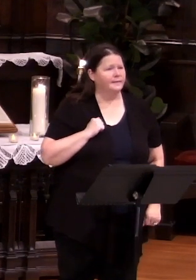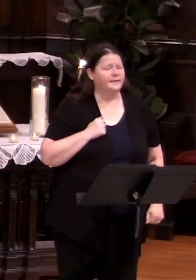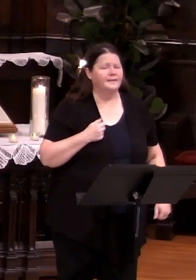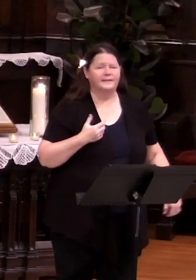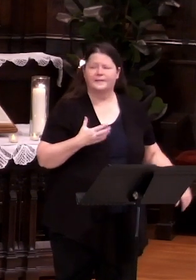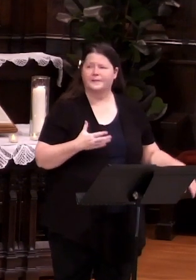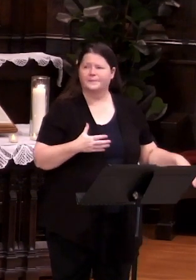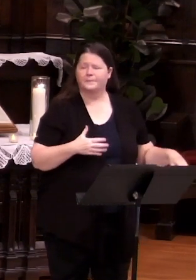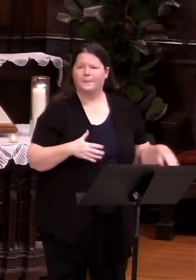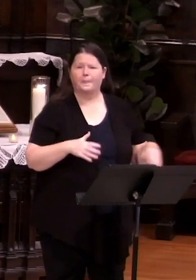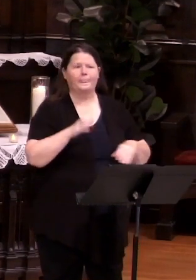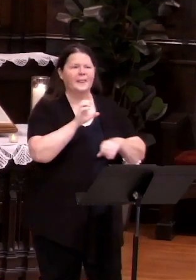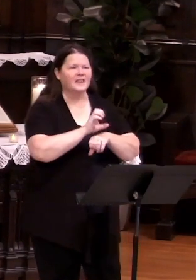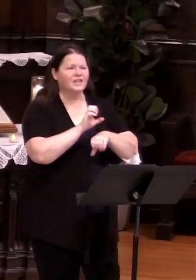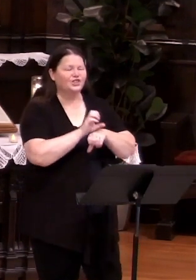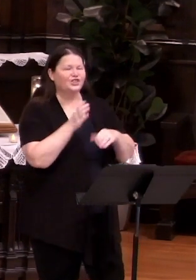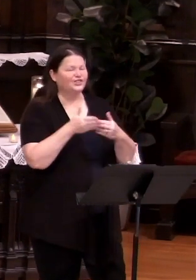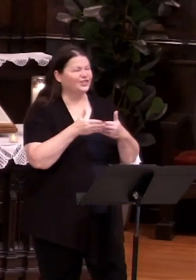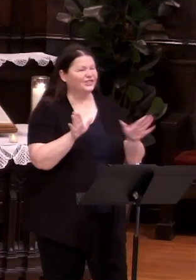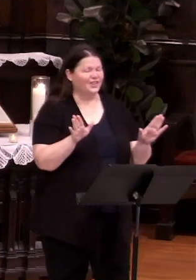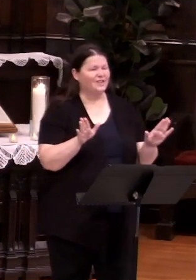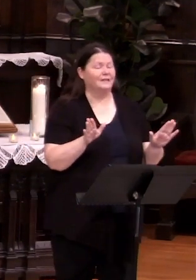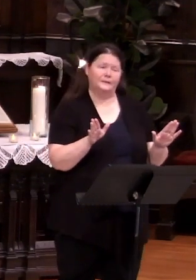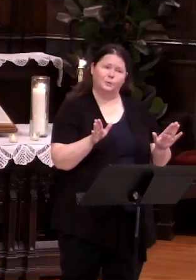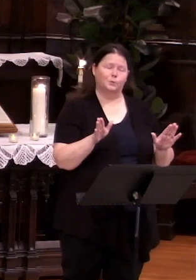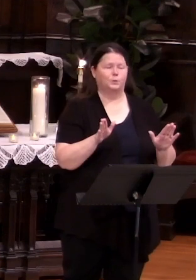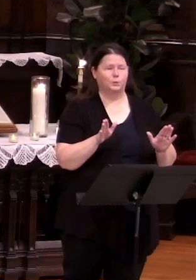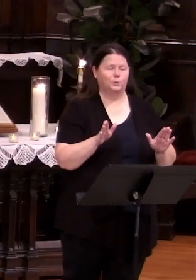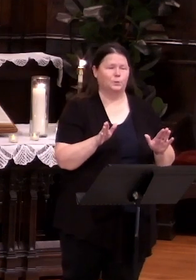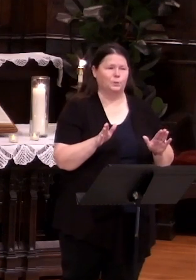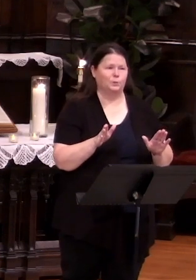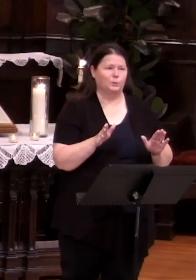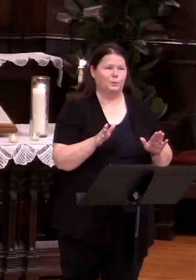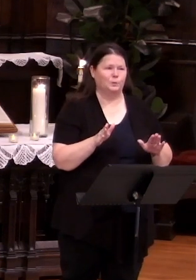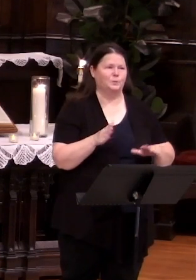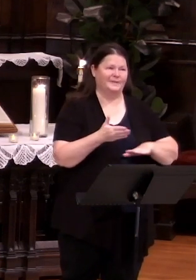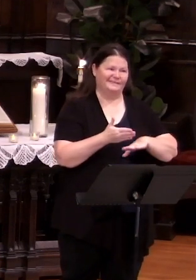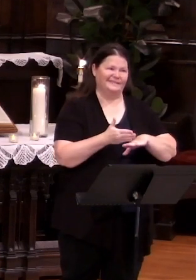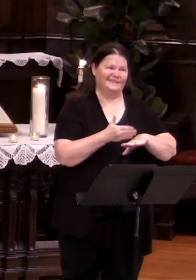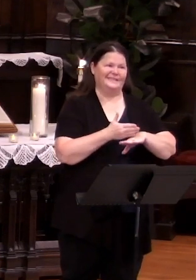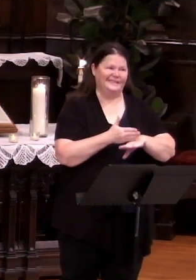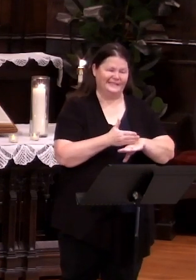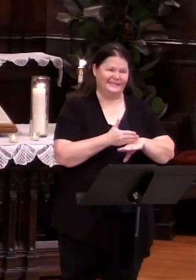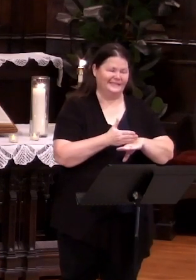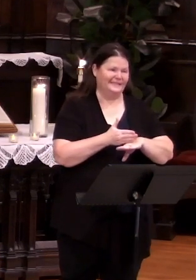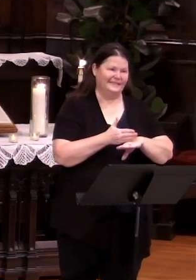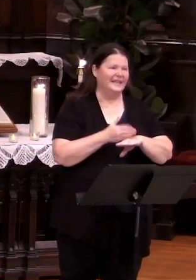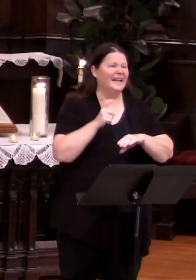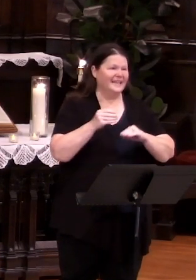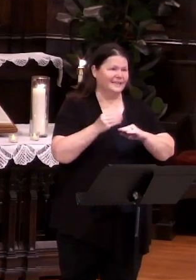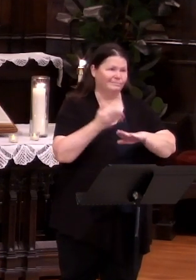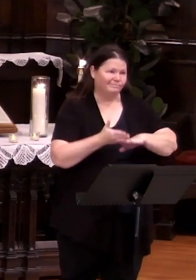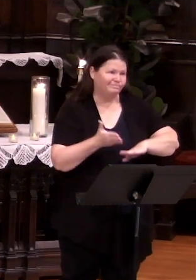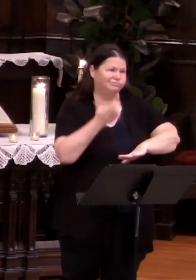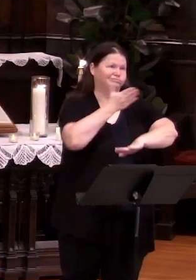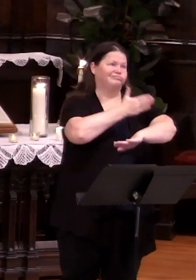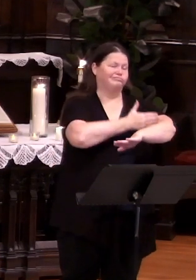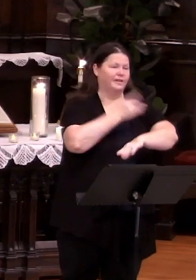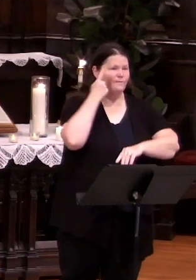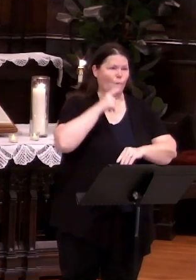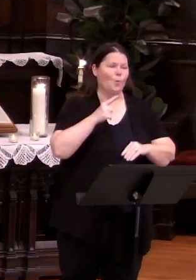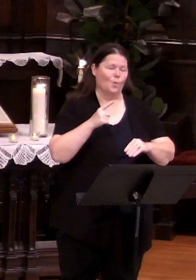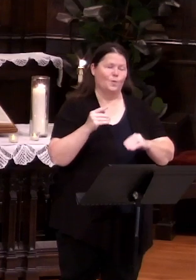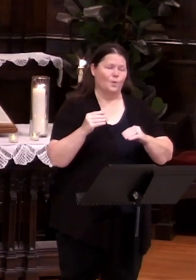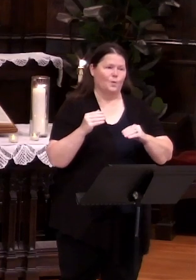Church Universal has quite a way to go before we reach gender equality. And just